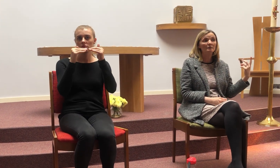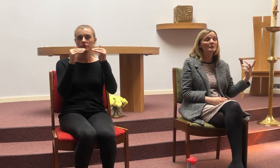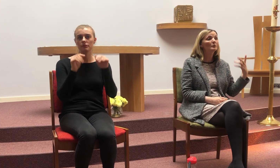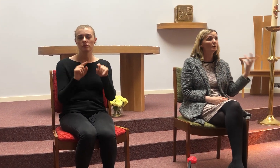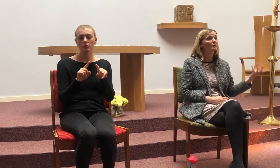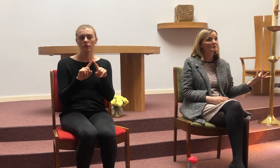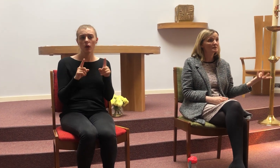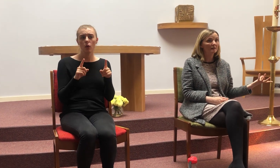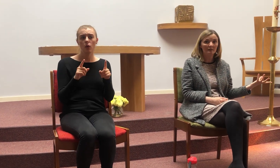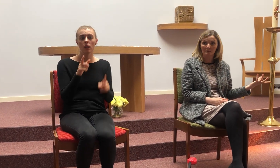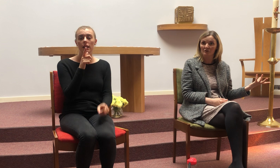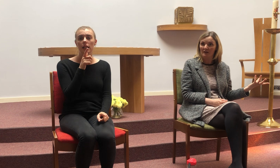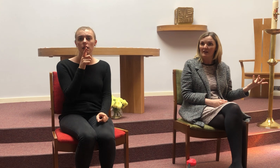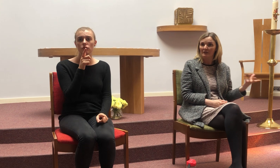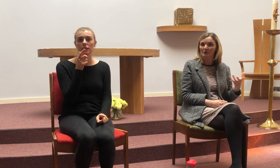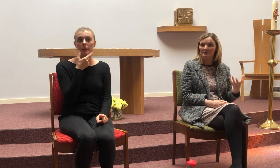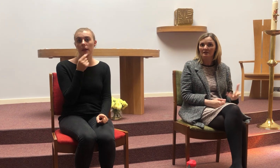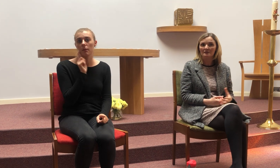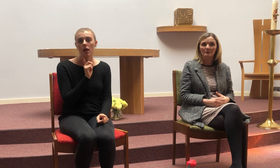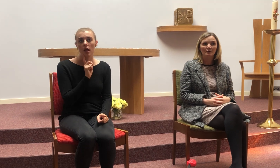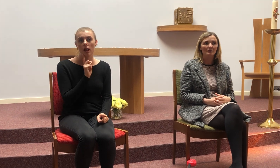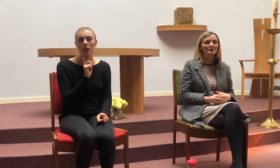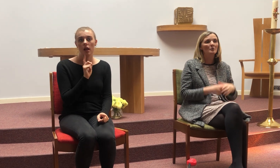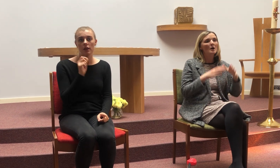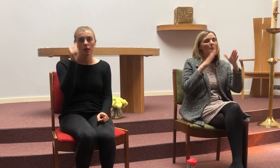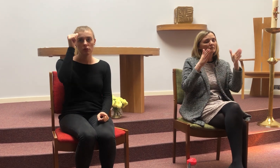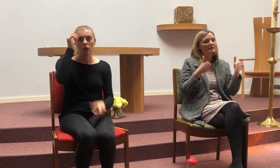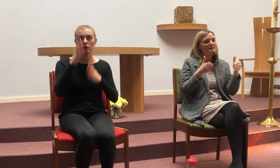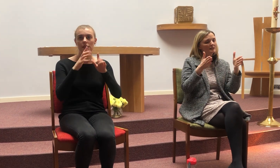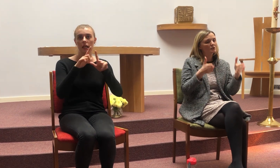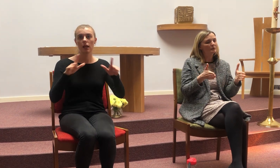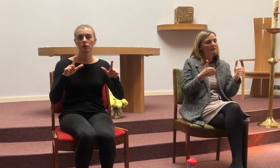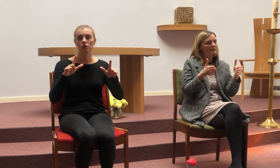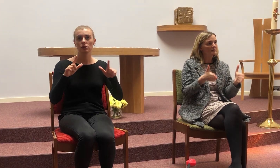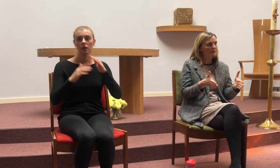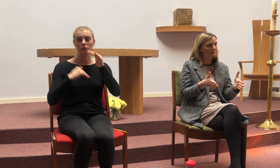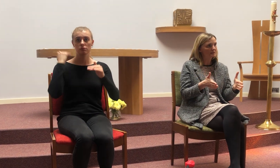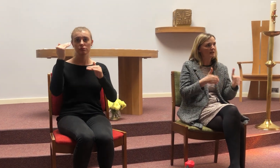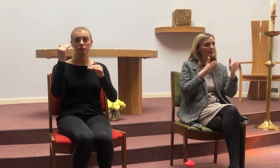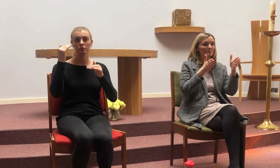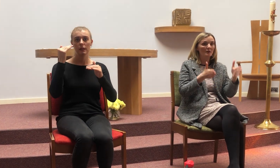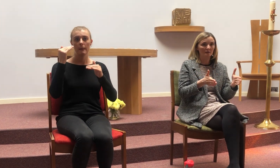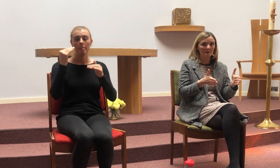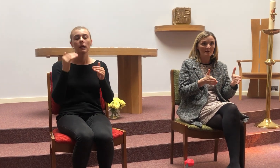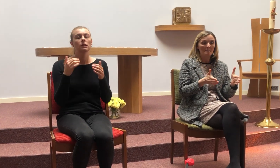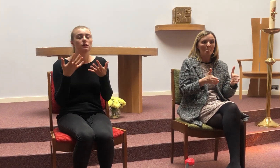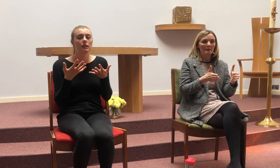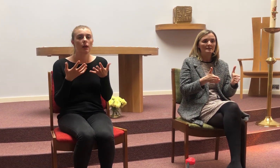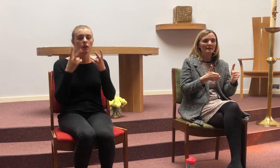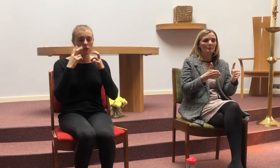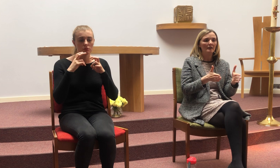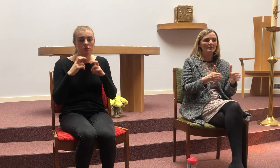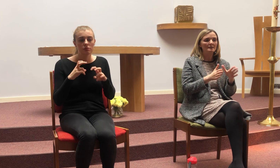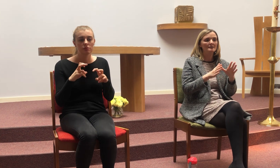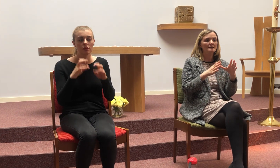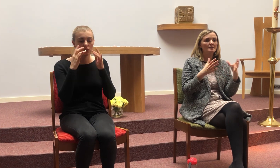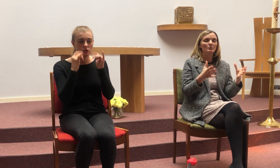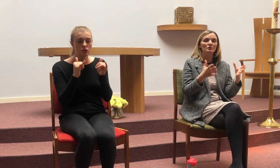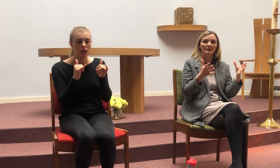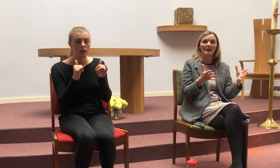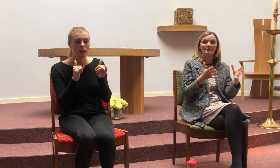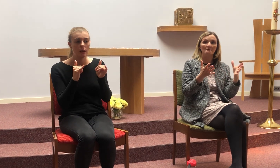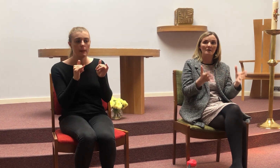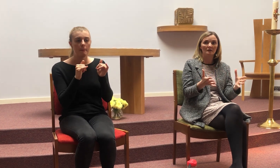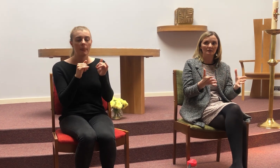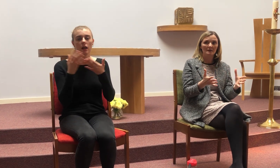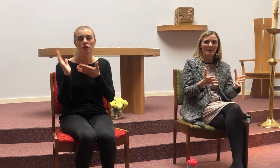there, or hearing people who are fluent in sign language, you know, is also another. So we're really starting to look at our service and our model and say, okay, this is a